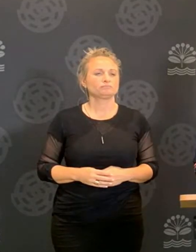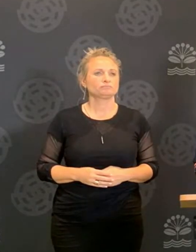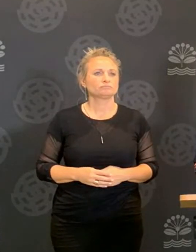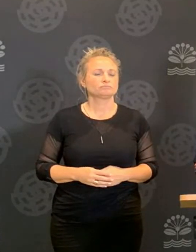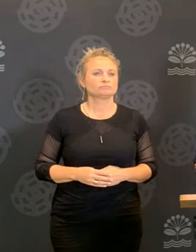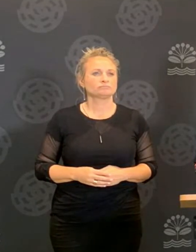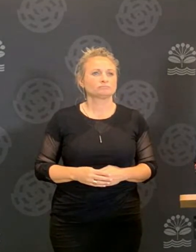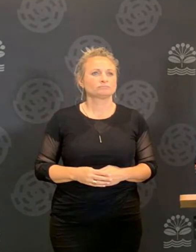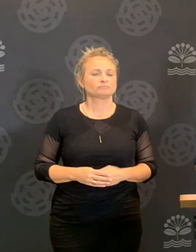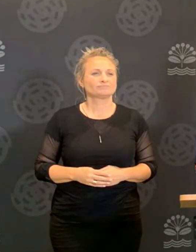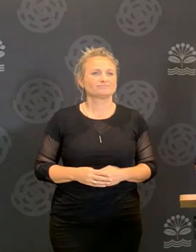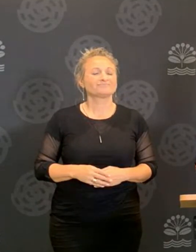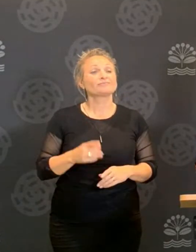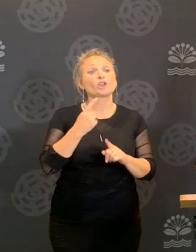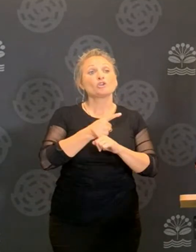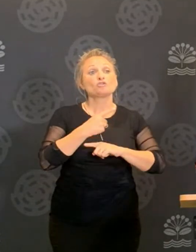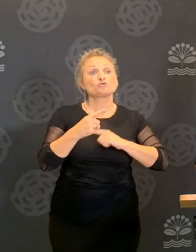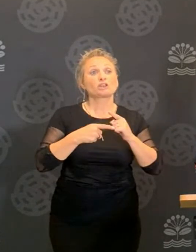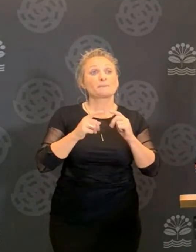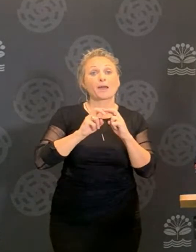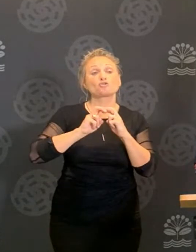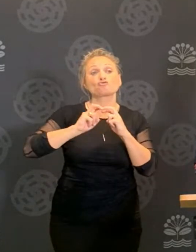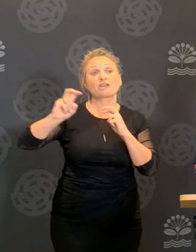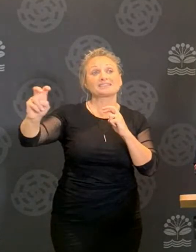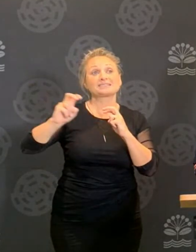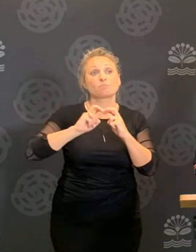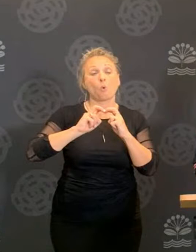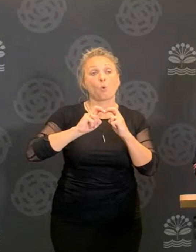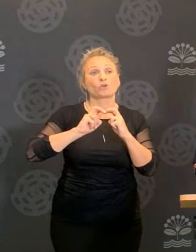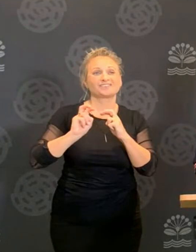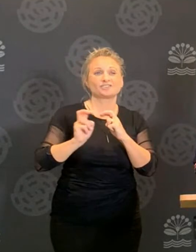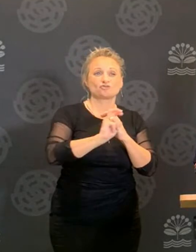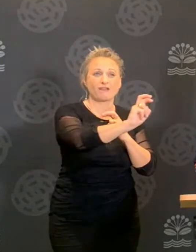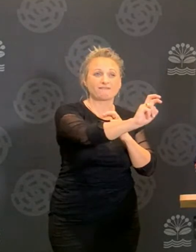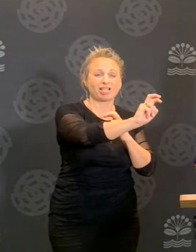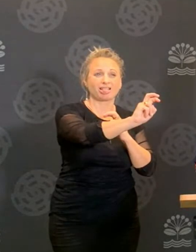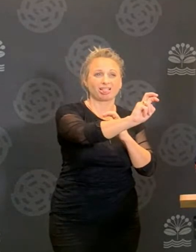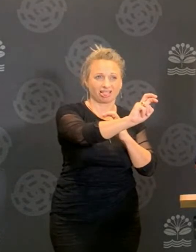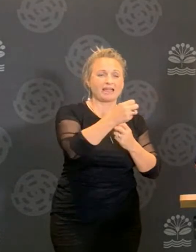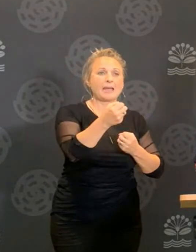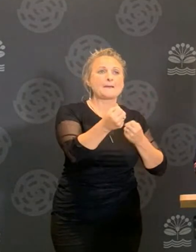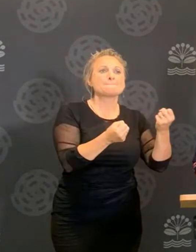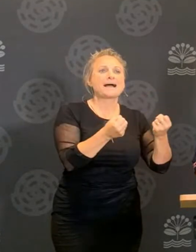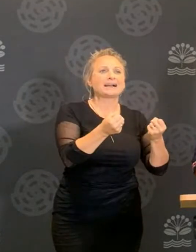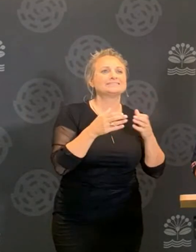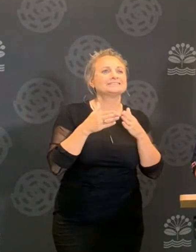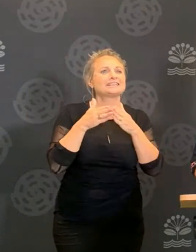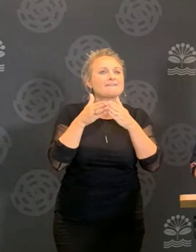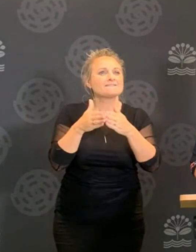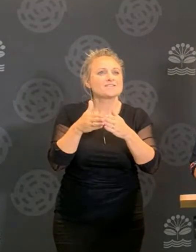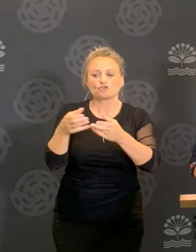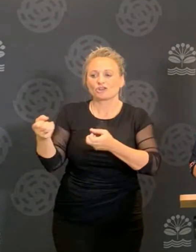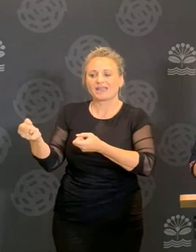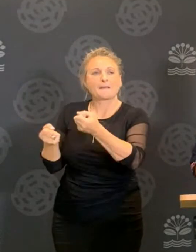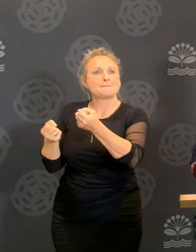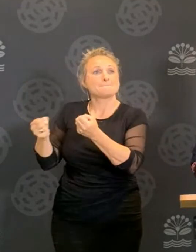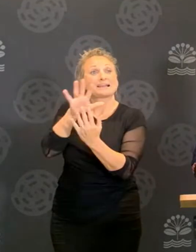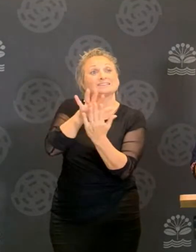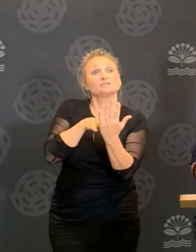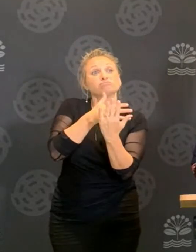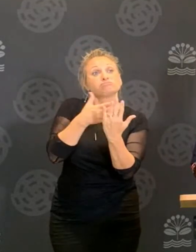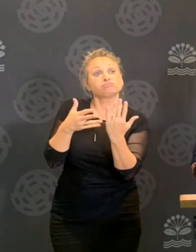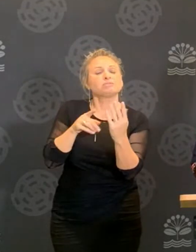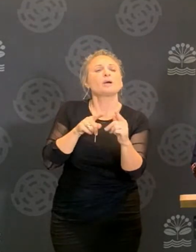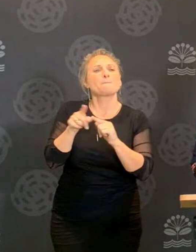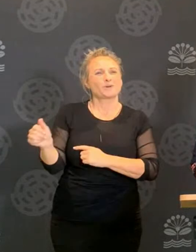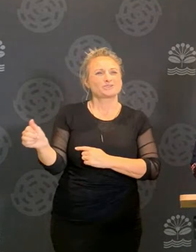With regard to transport and travel, the Auckland bus and ferry timetables are largely back to normal. Again, just a reminder,